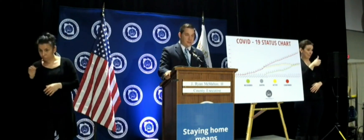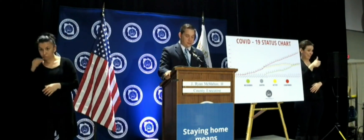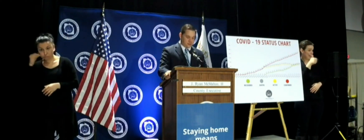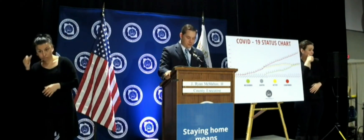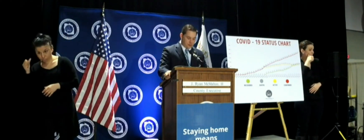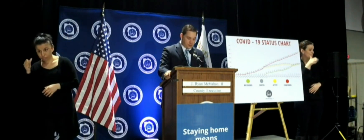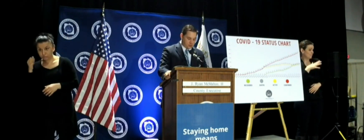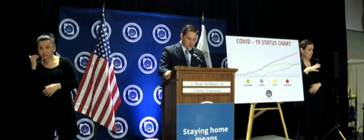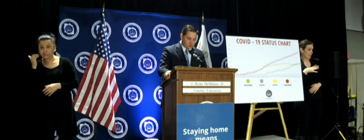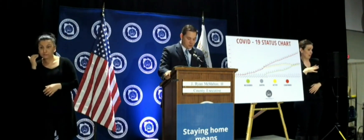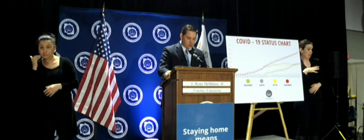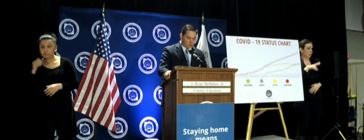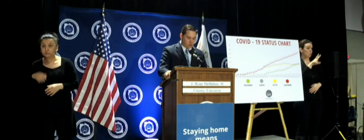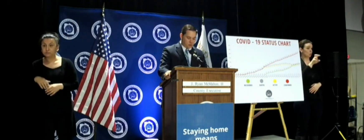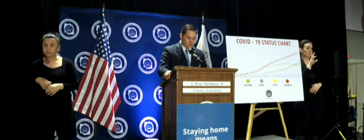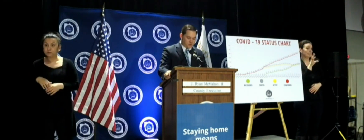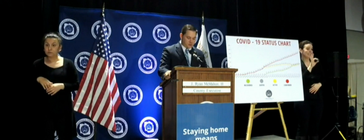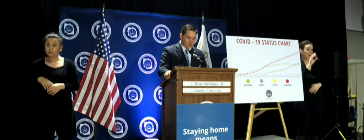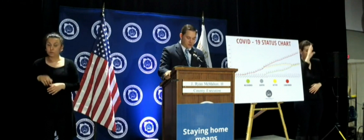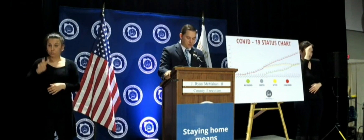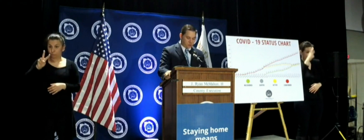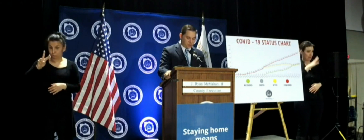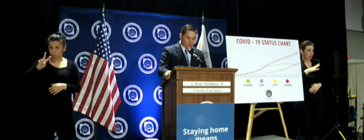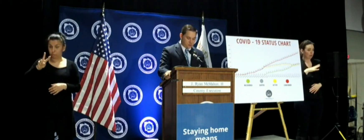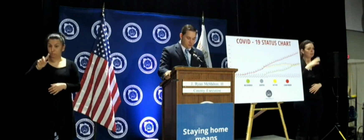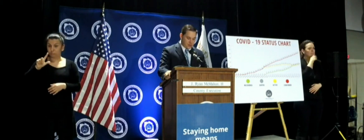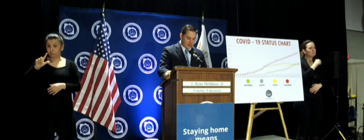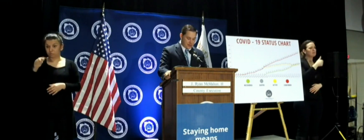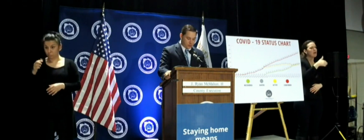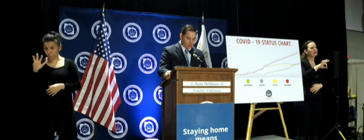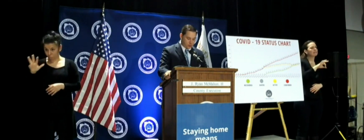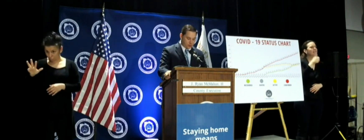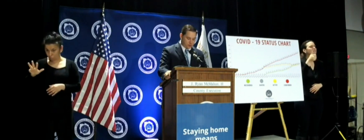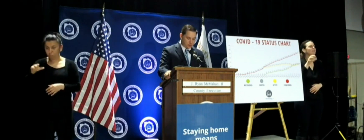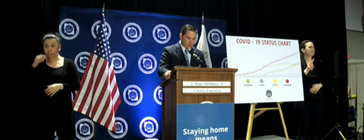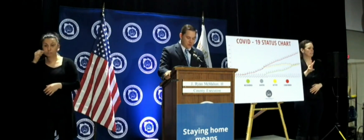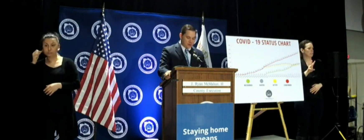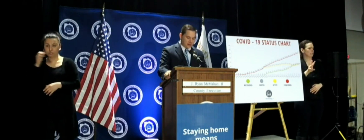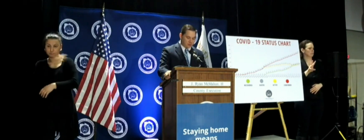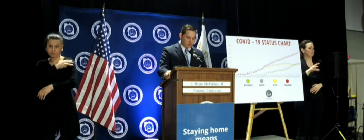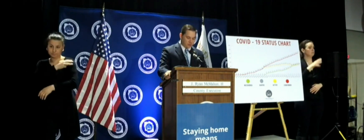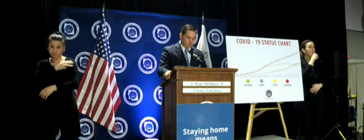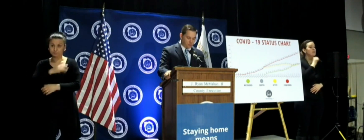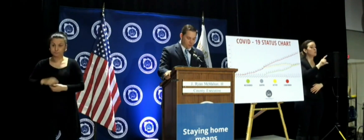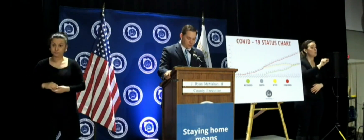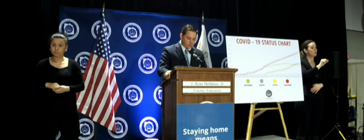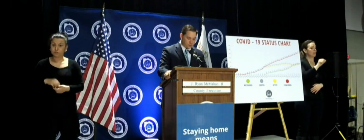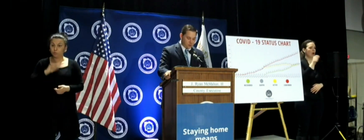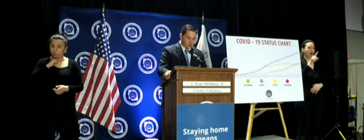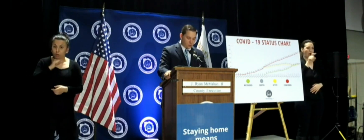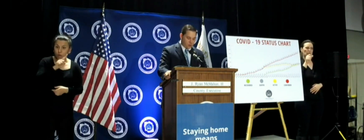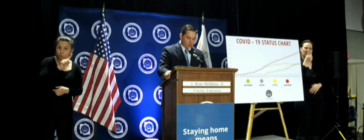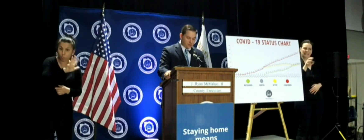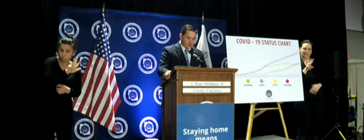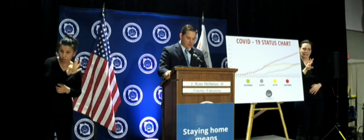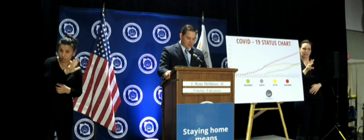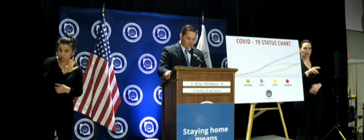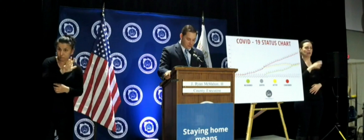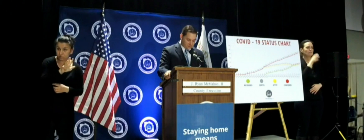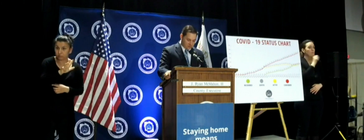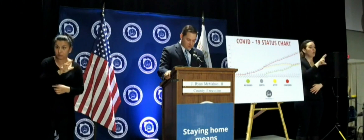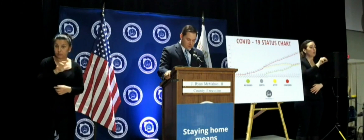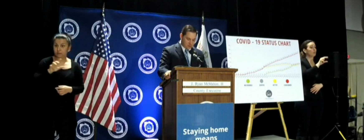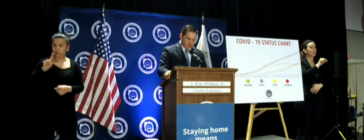under 19 years of age, 116 in their 20s, 80 in their 30s, 93 in their 40s, 107